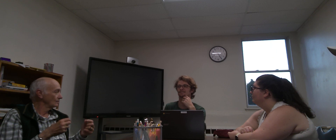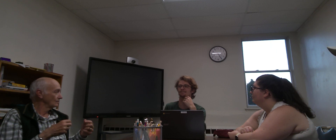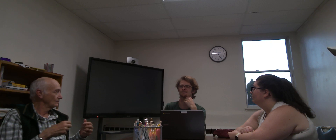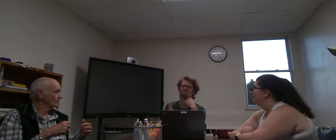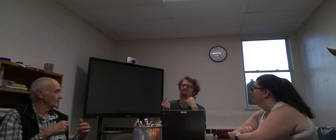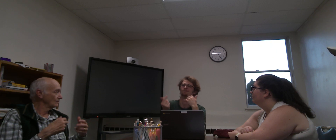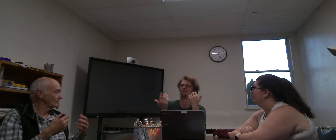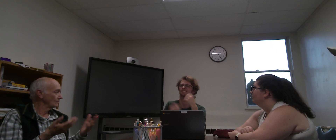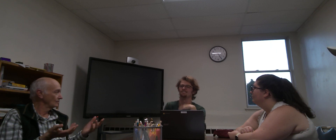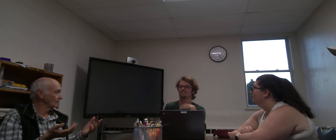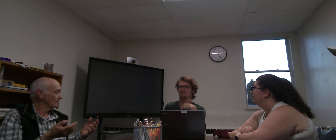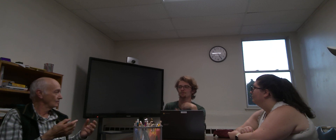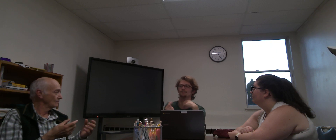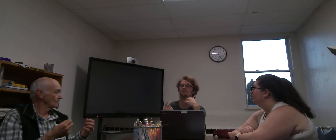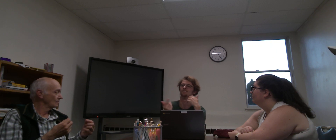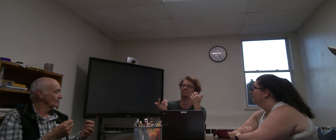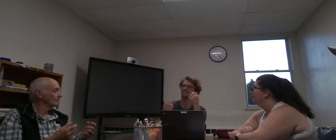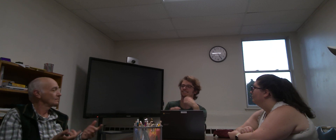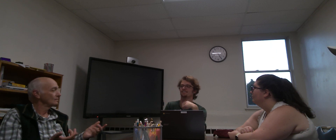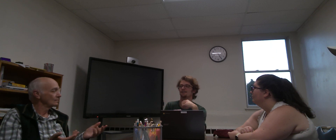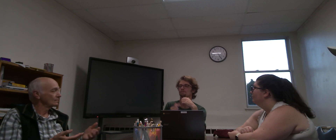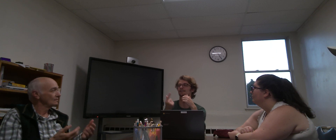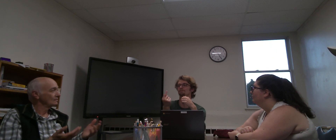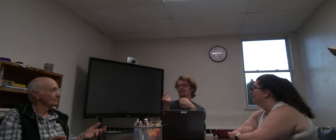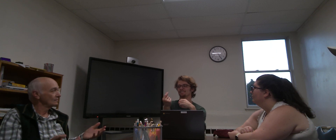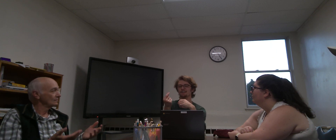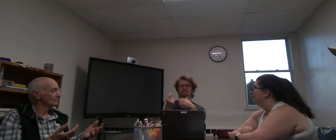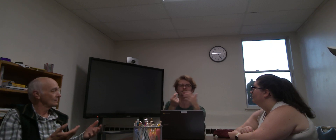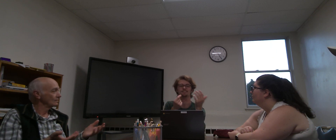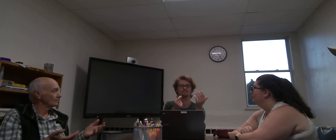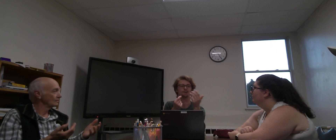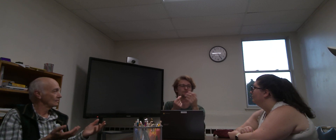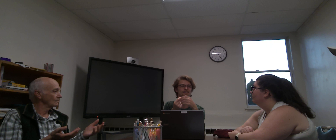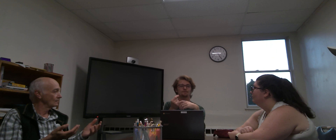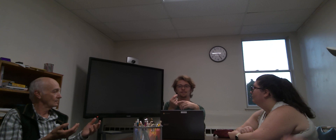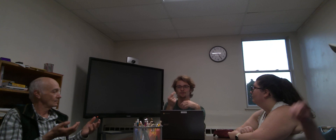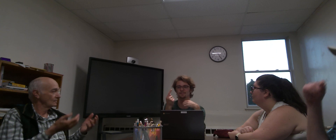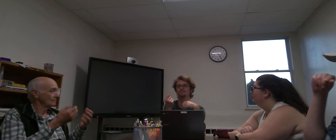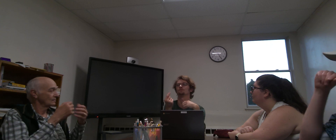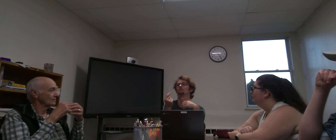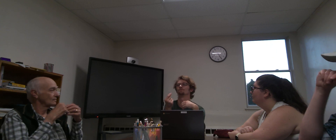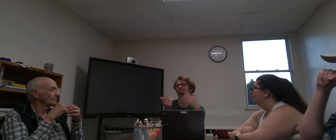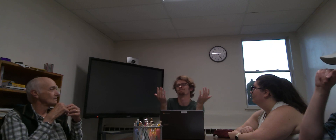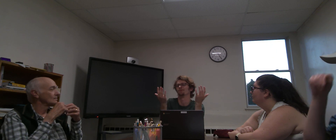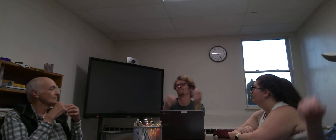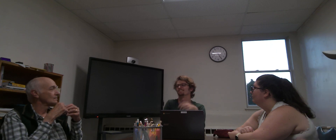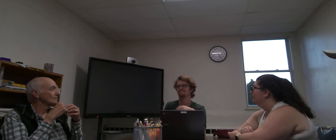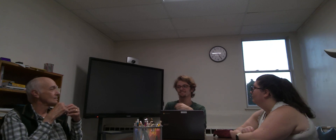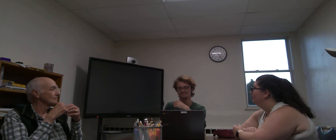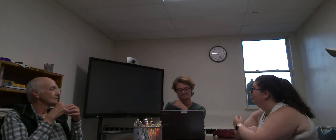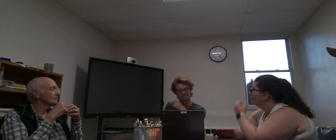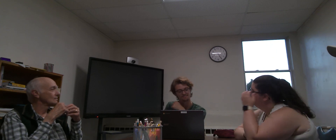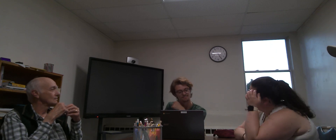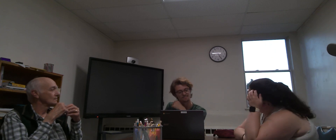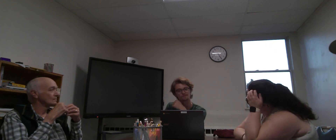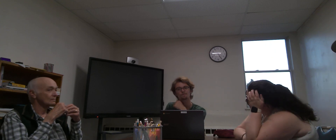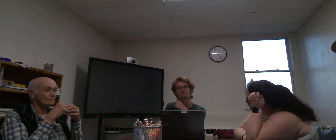like what did you say? But it by itself stands alone and can be used as just what? So if you wanted somebody to